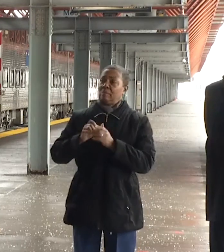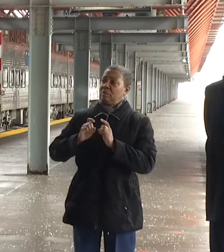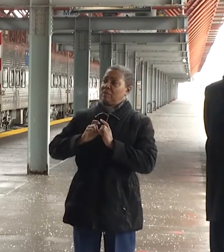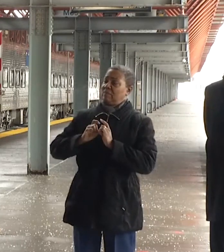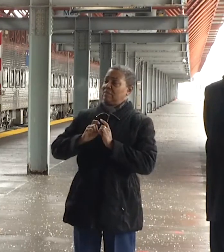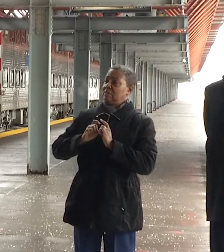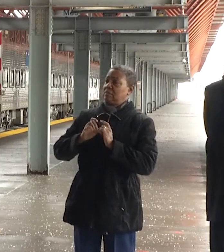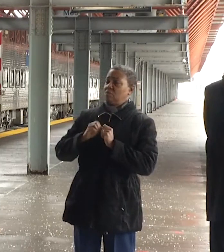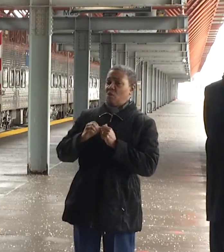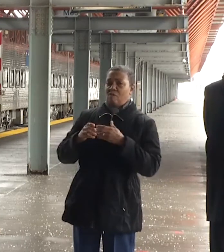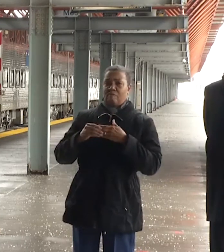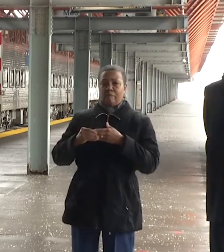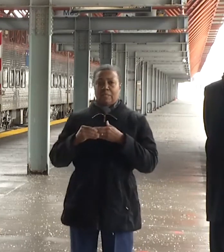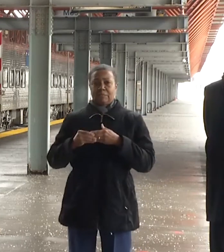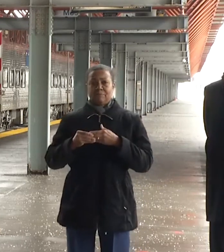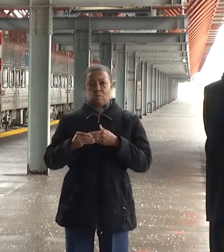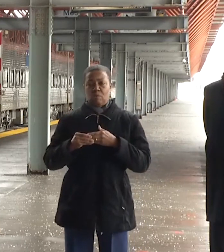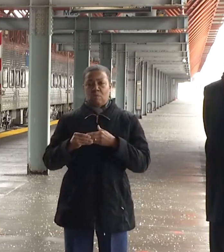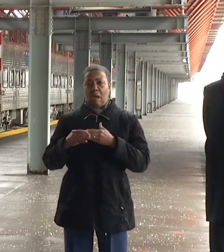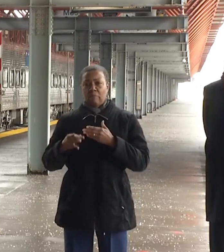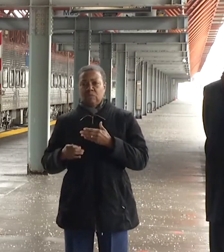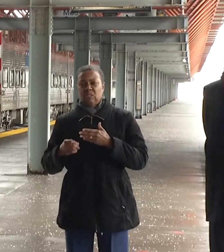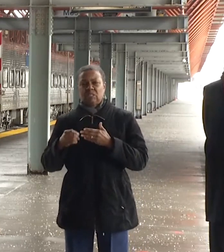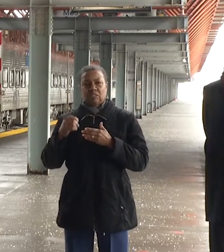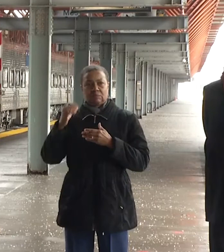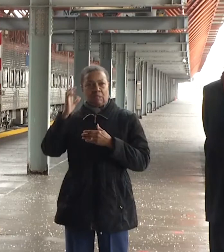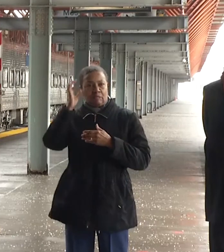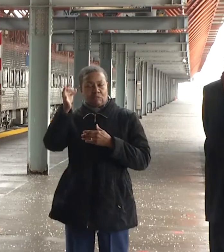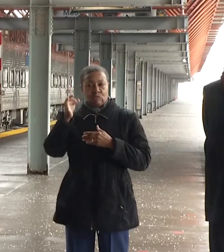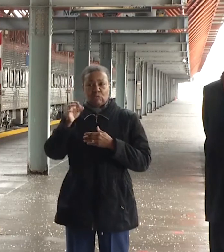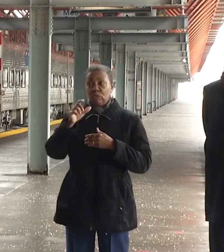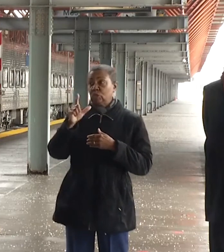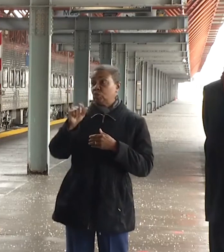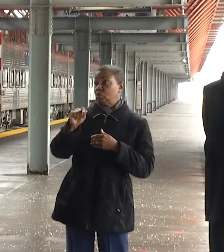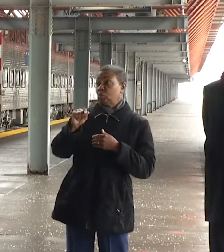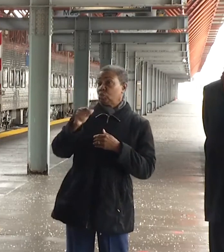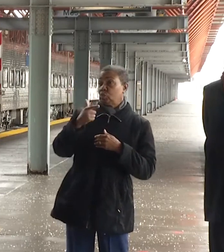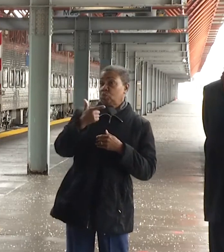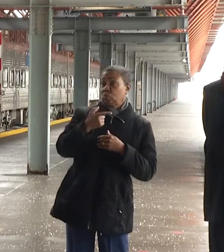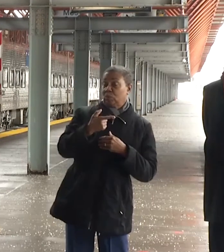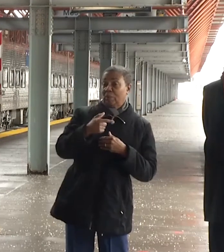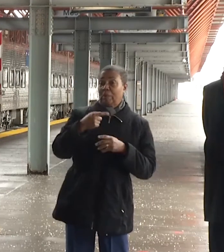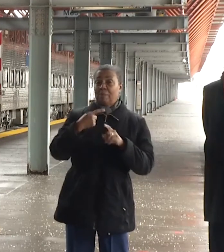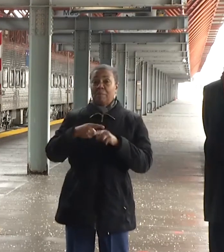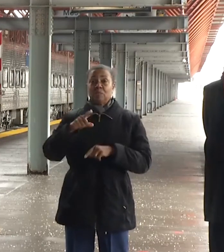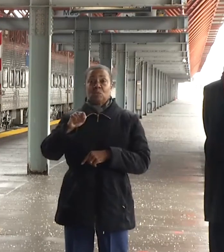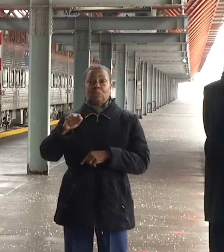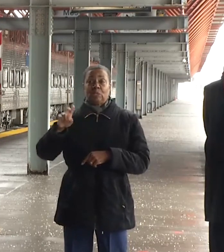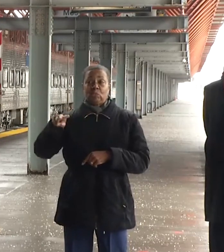of more flexible things in the years to come, in 21 and 22.